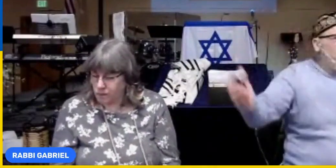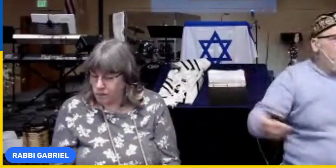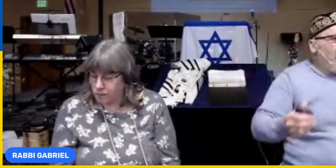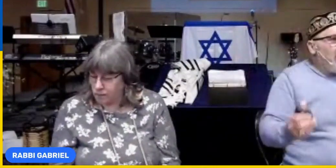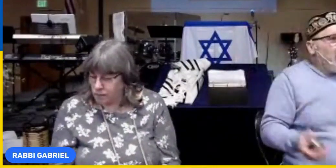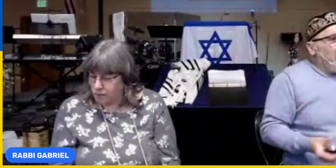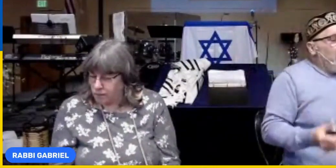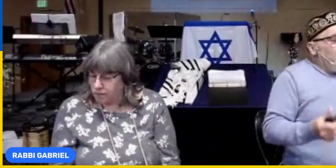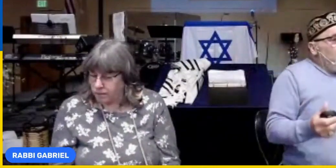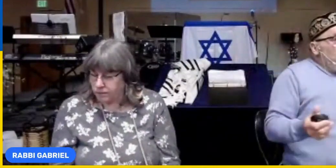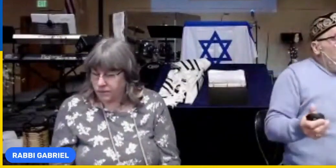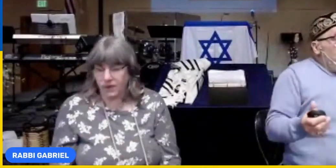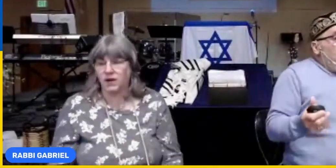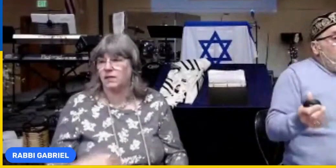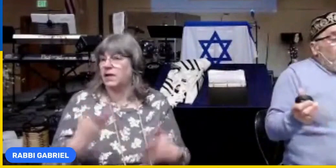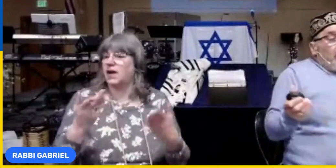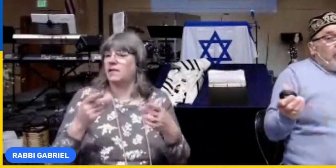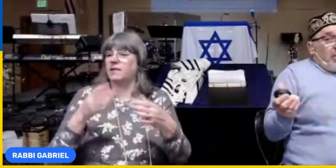in the first century, second century,